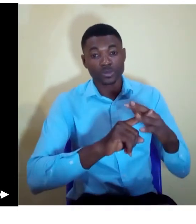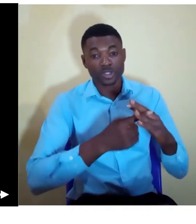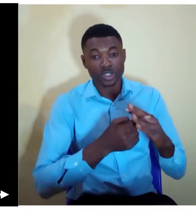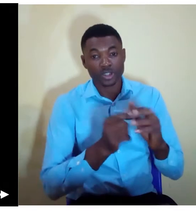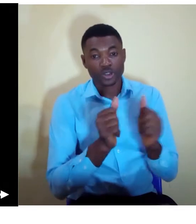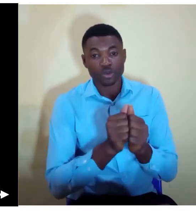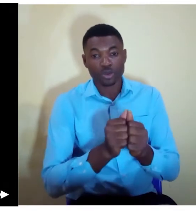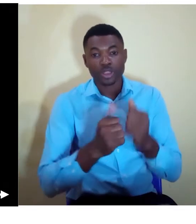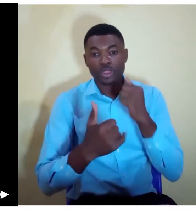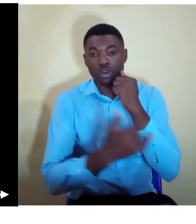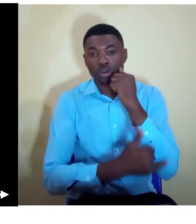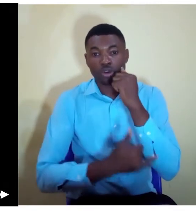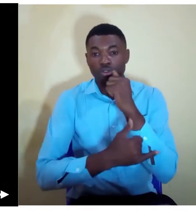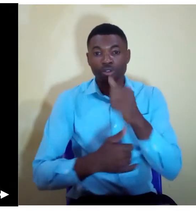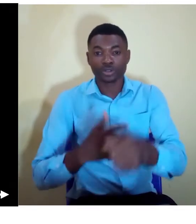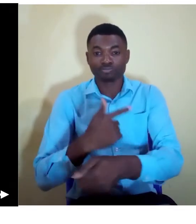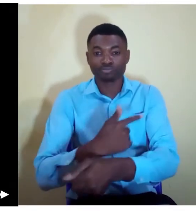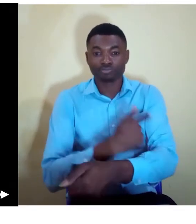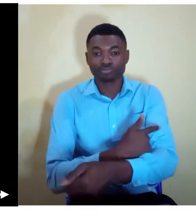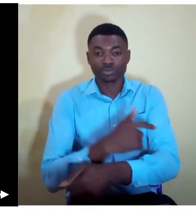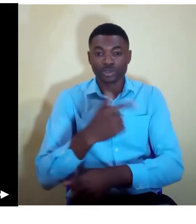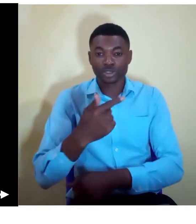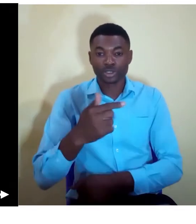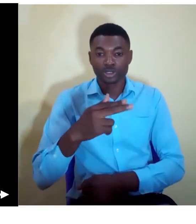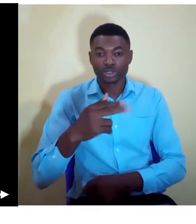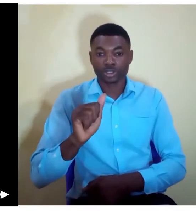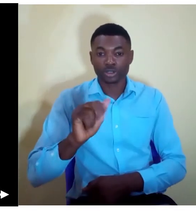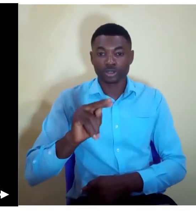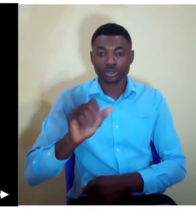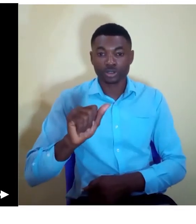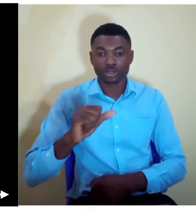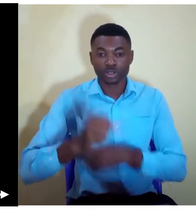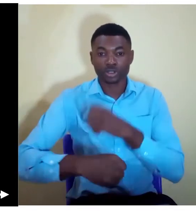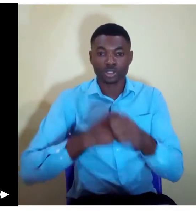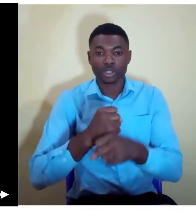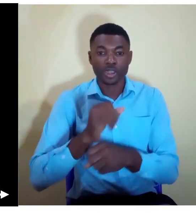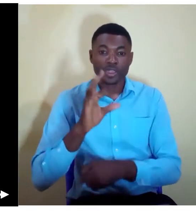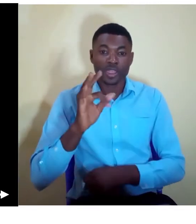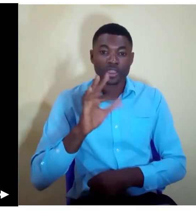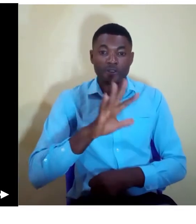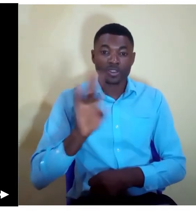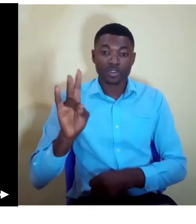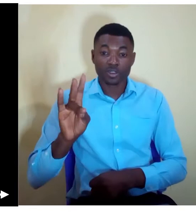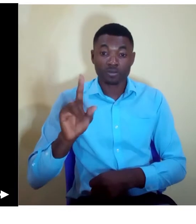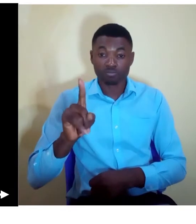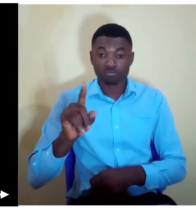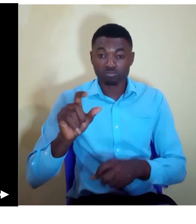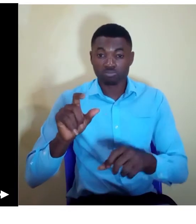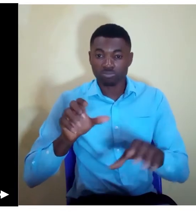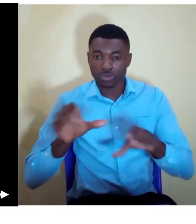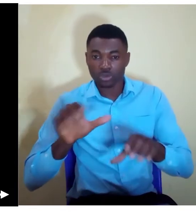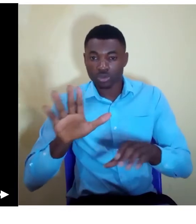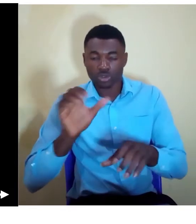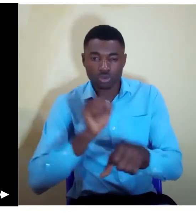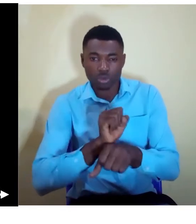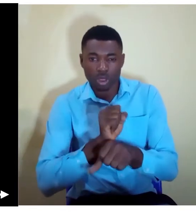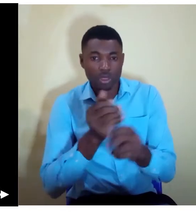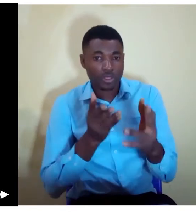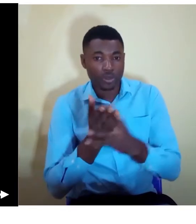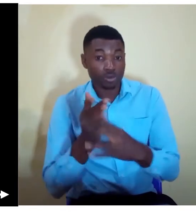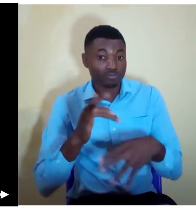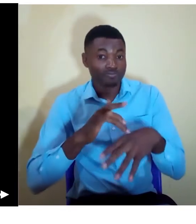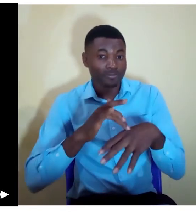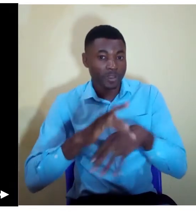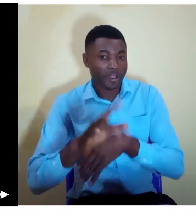Starting with Ghana in 1957, he was able to do his work through an